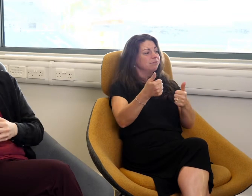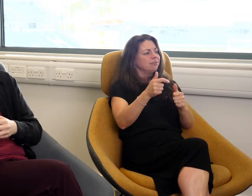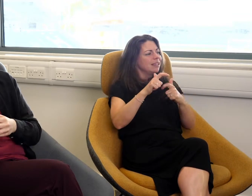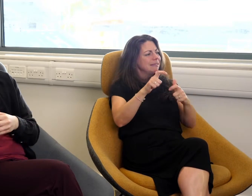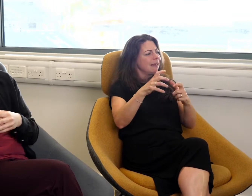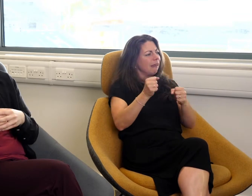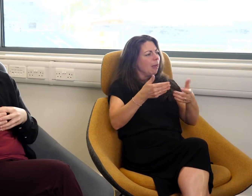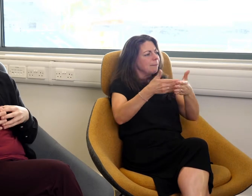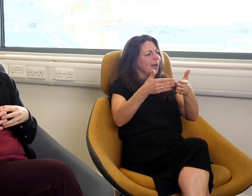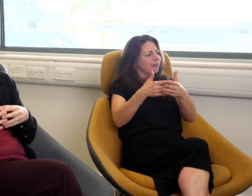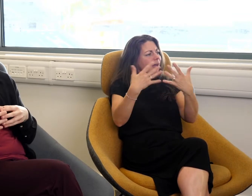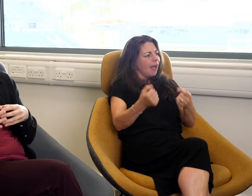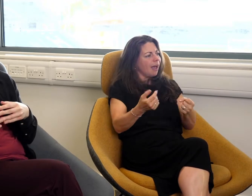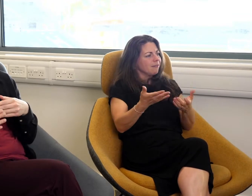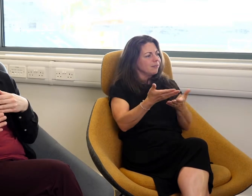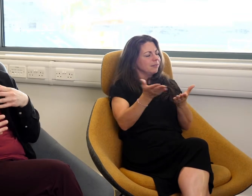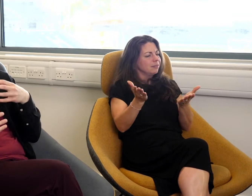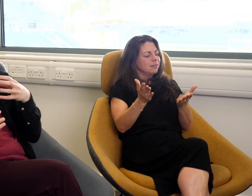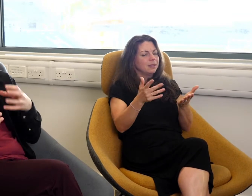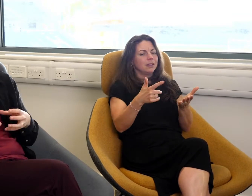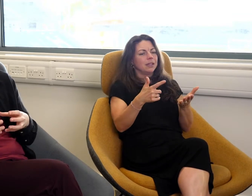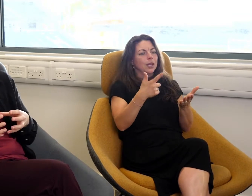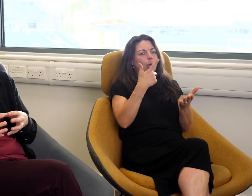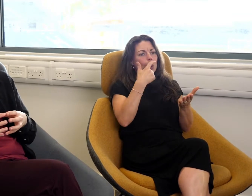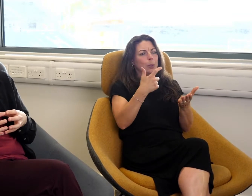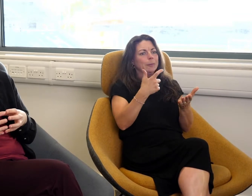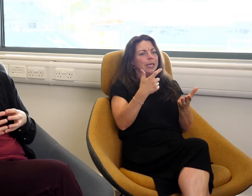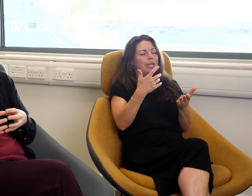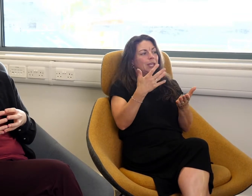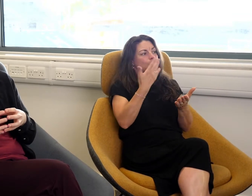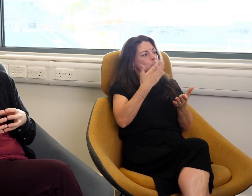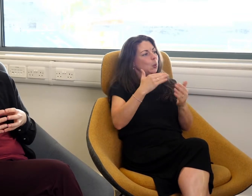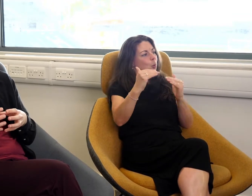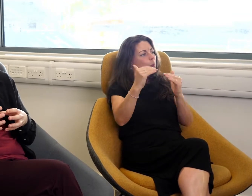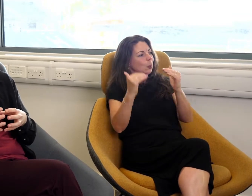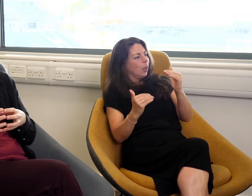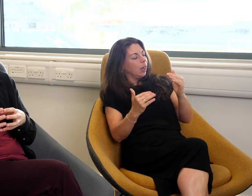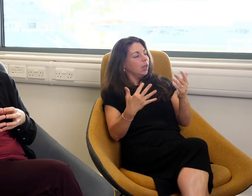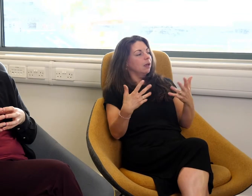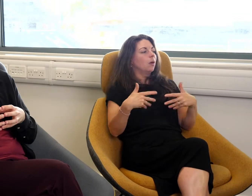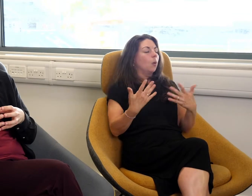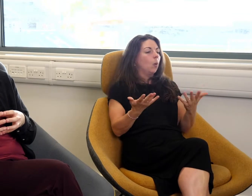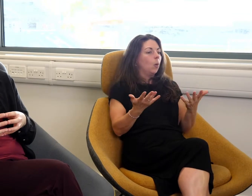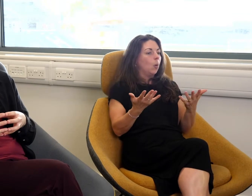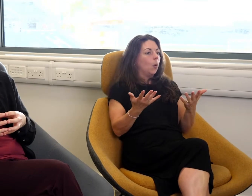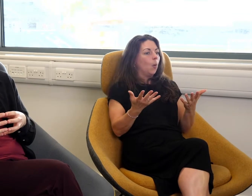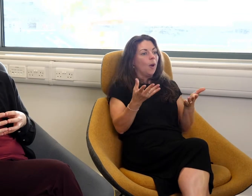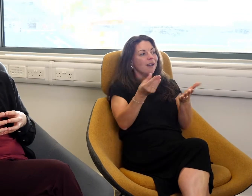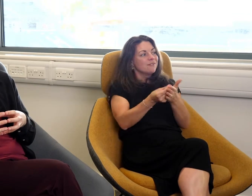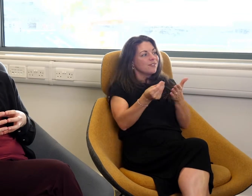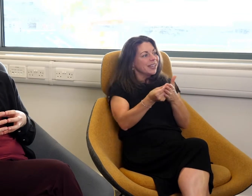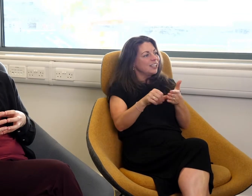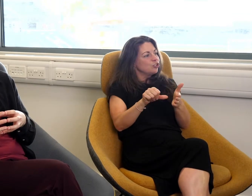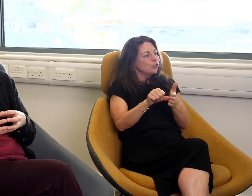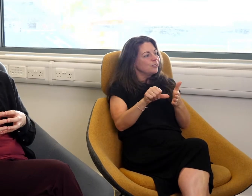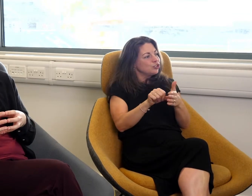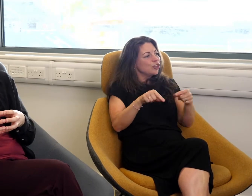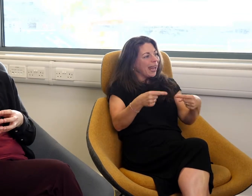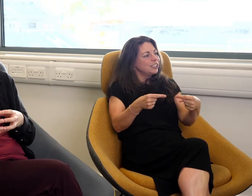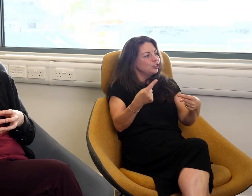know, whether it be that certain schools are not up to standard, or there's kind of financial difficulties that might be stopping people achieving their full